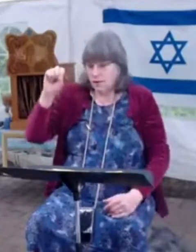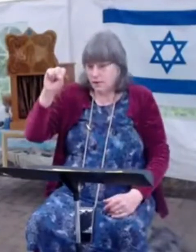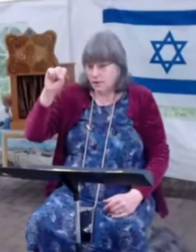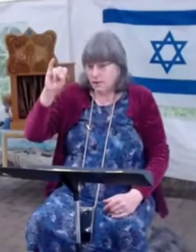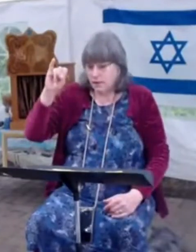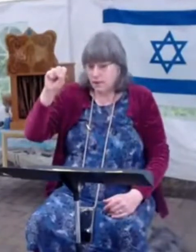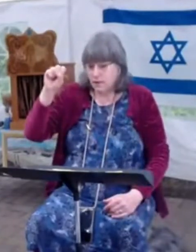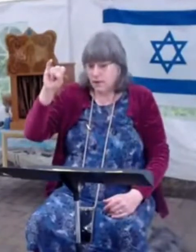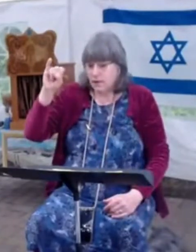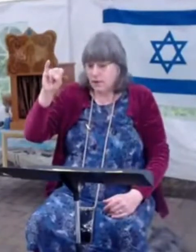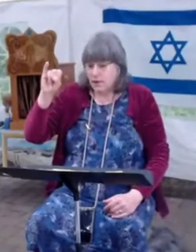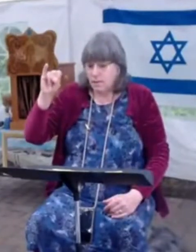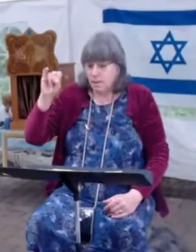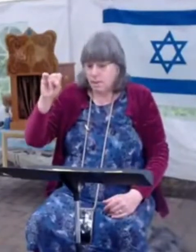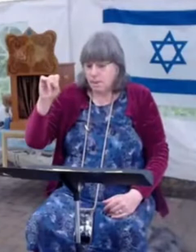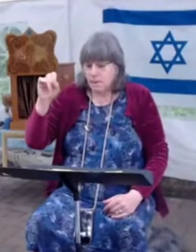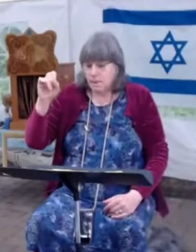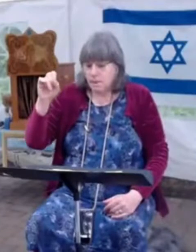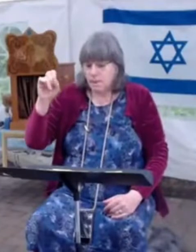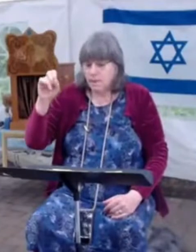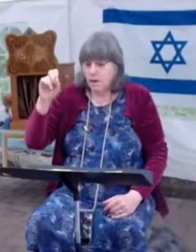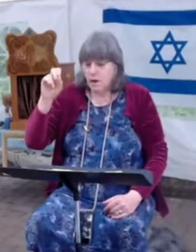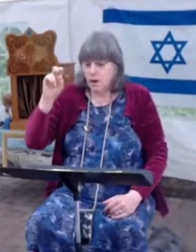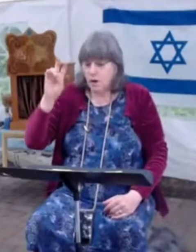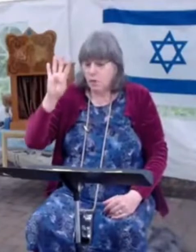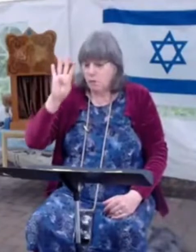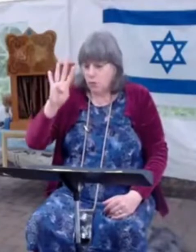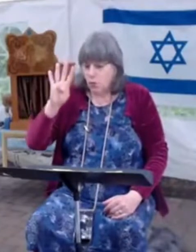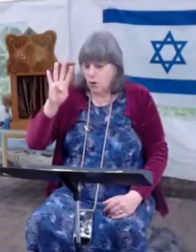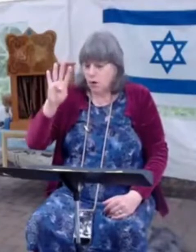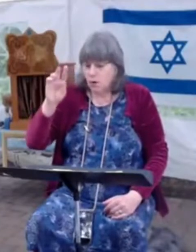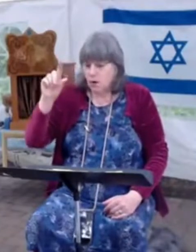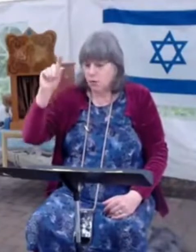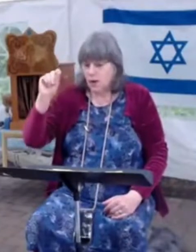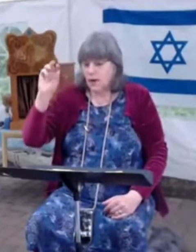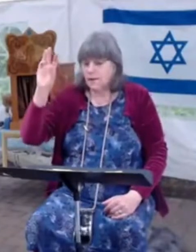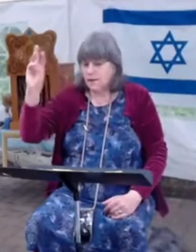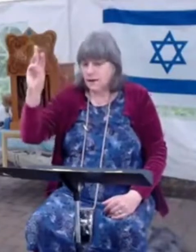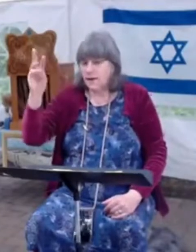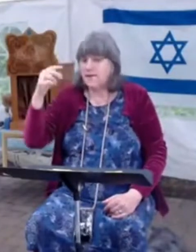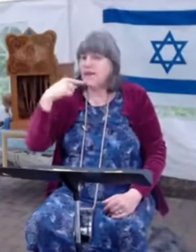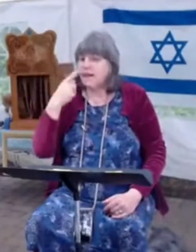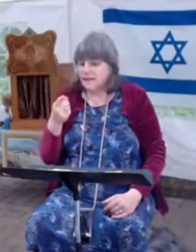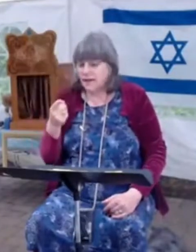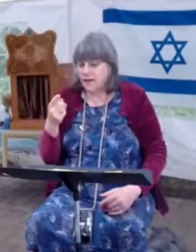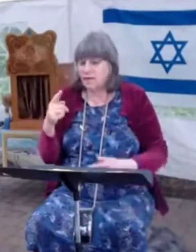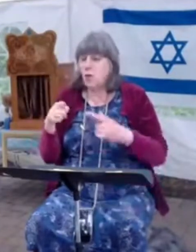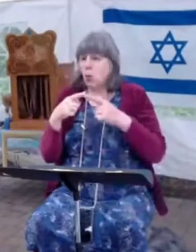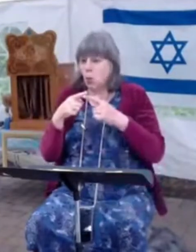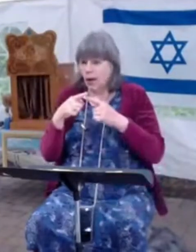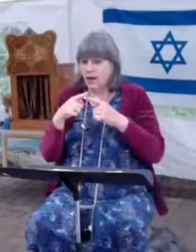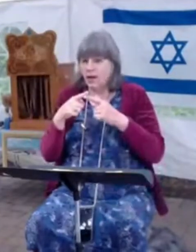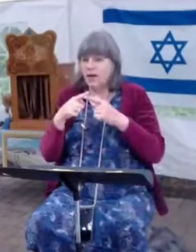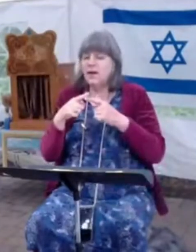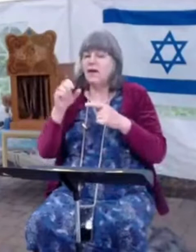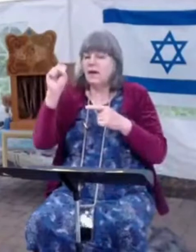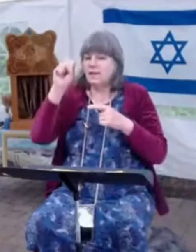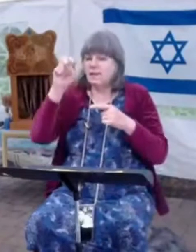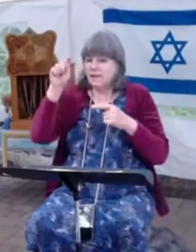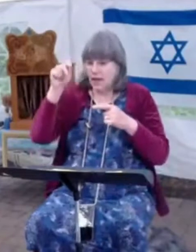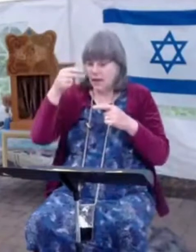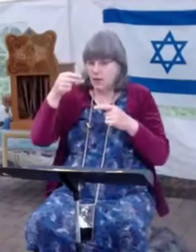details, but that's something we know. You know, there is a French word that's used in politics. The French word